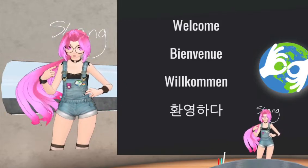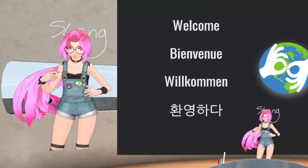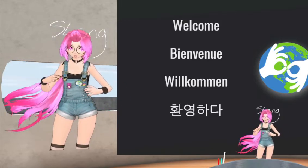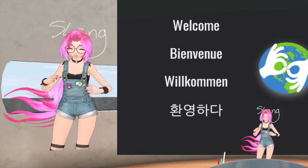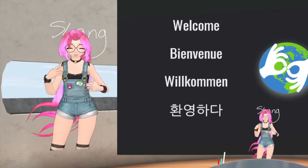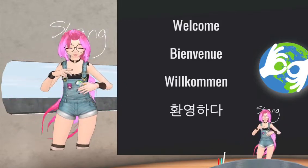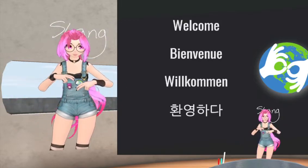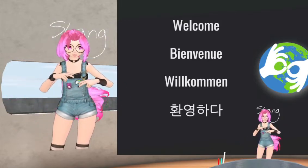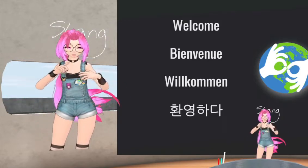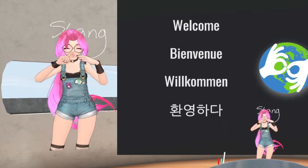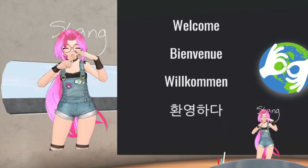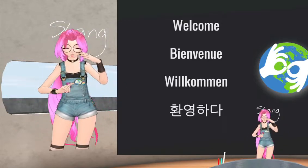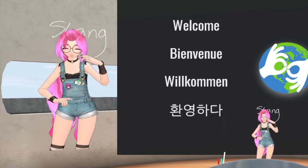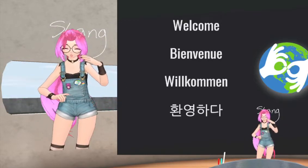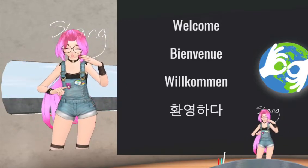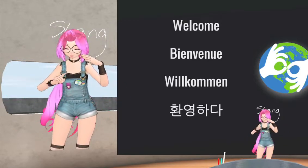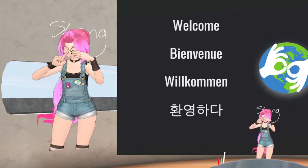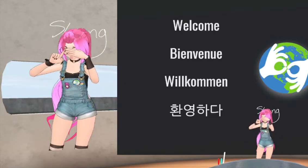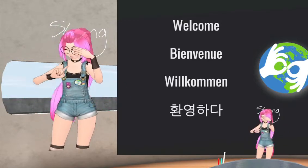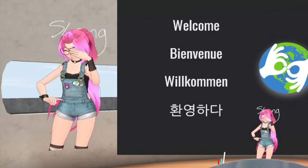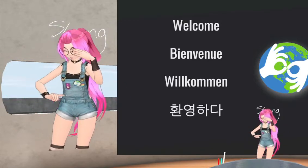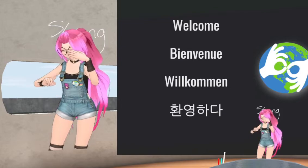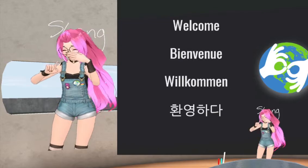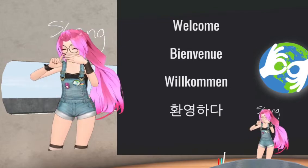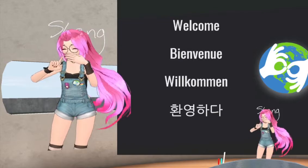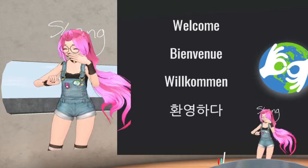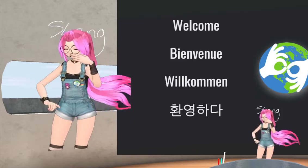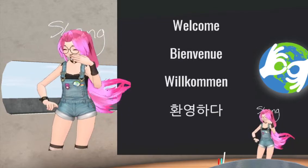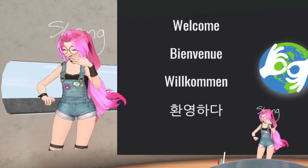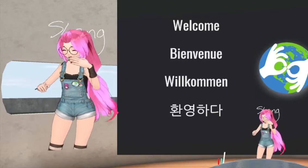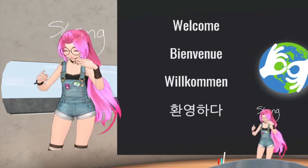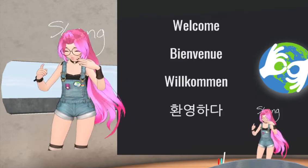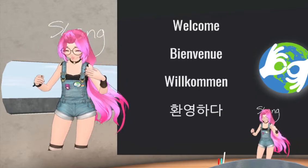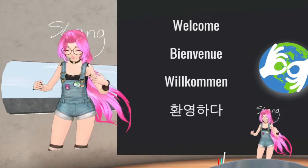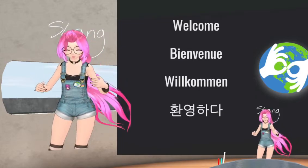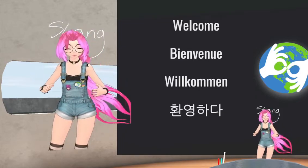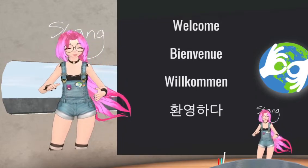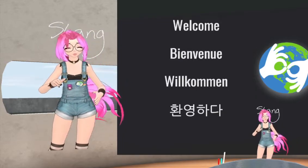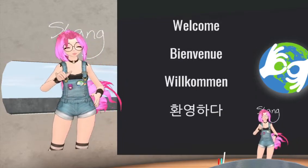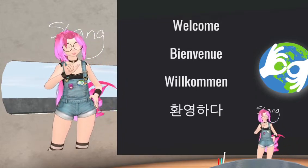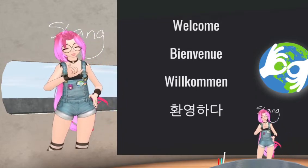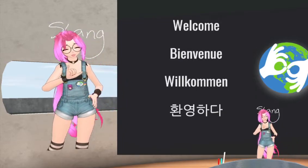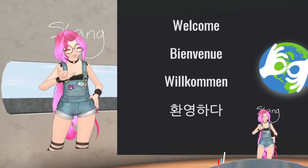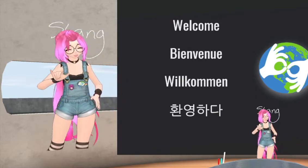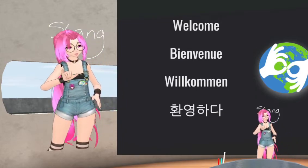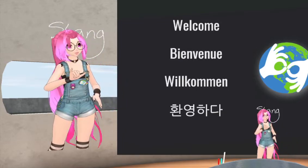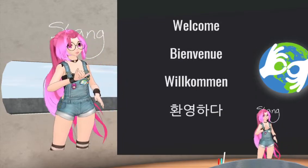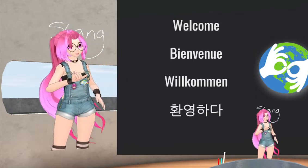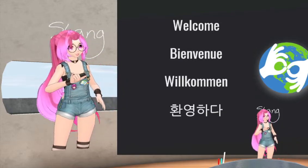ever had like a massage and they're not like hard massaging you, but they're just like really lightly like